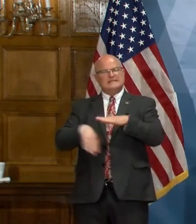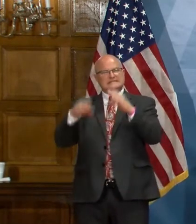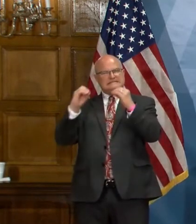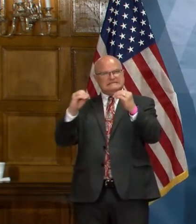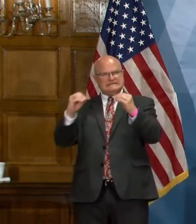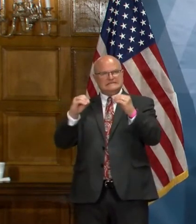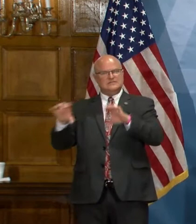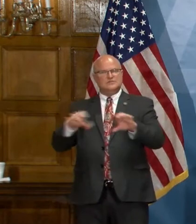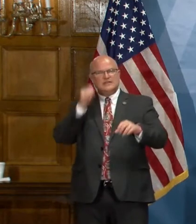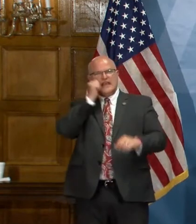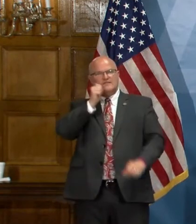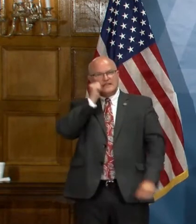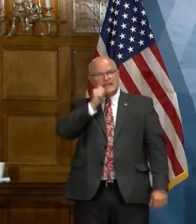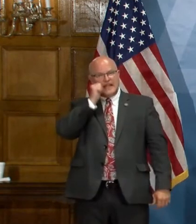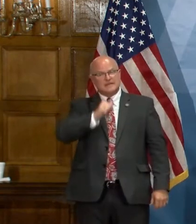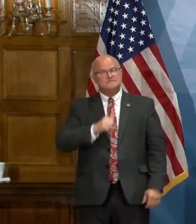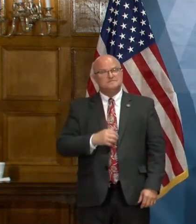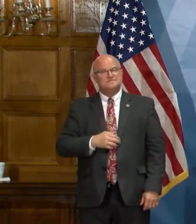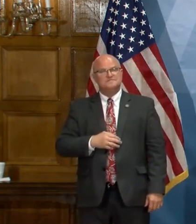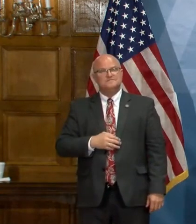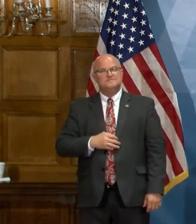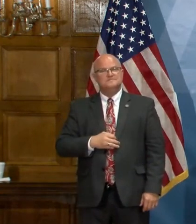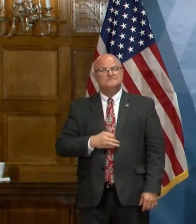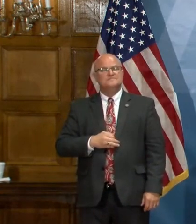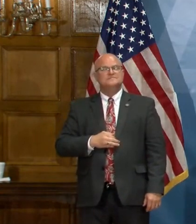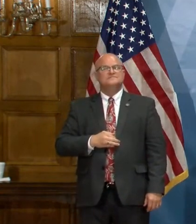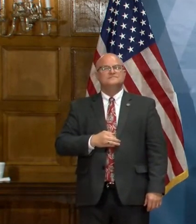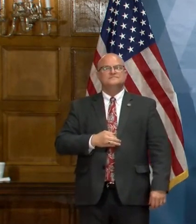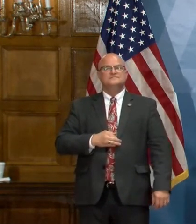that we're doing every day.